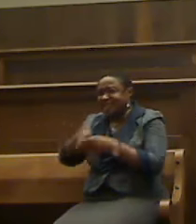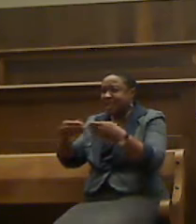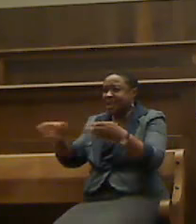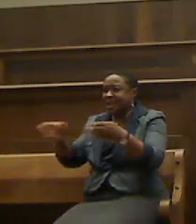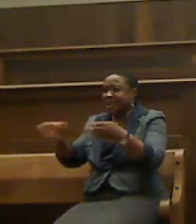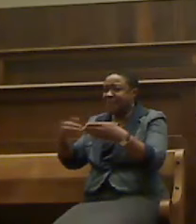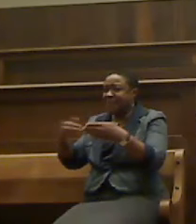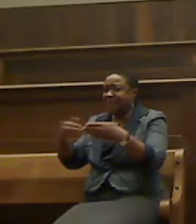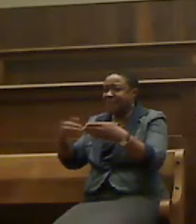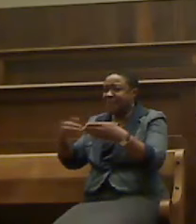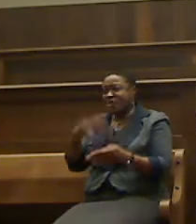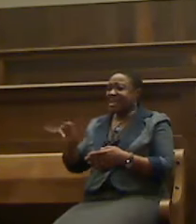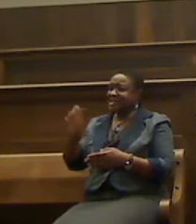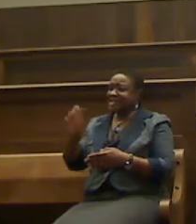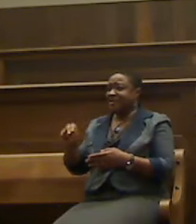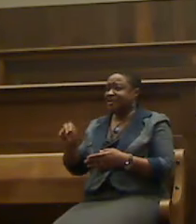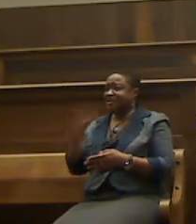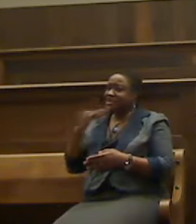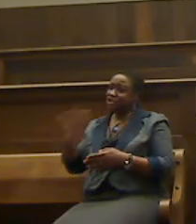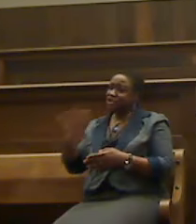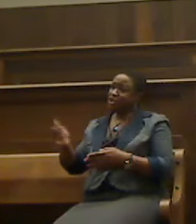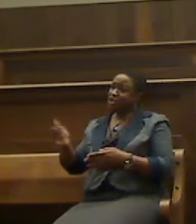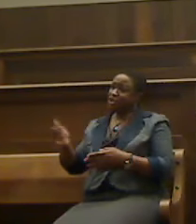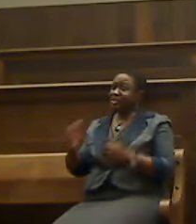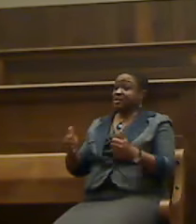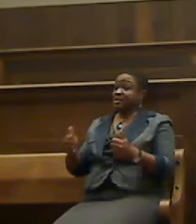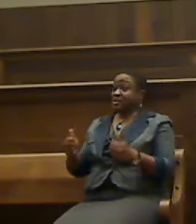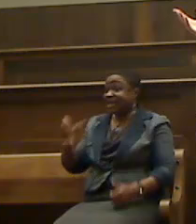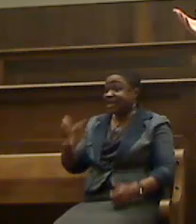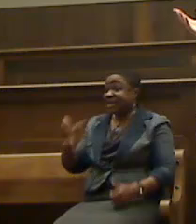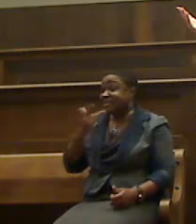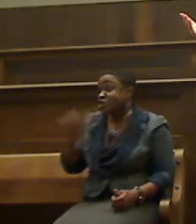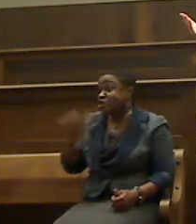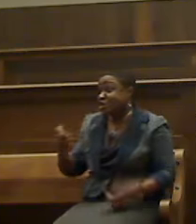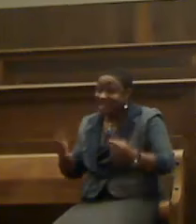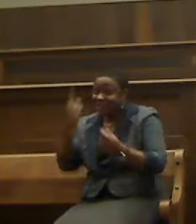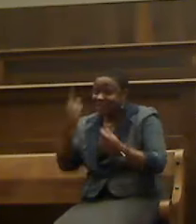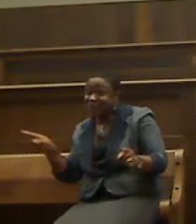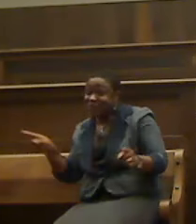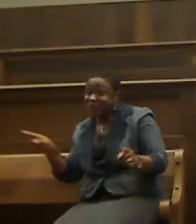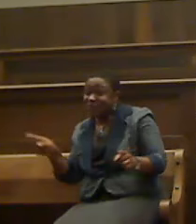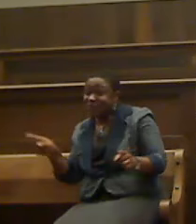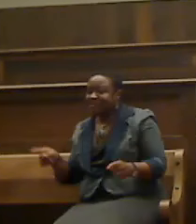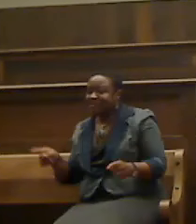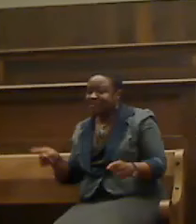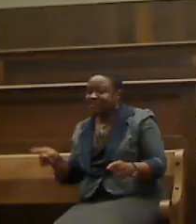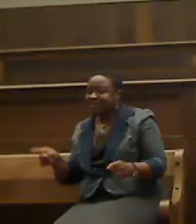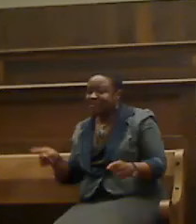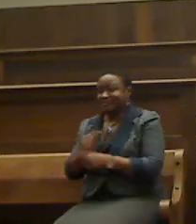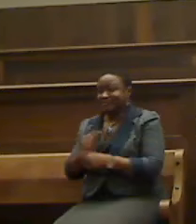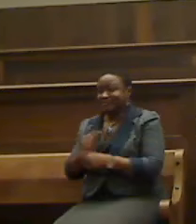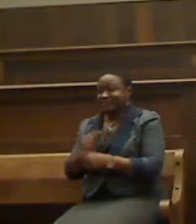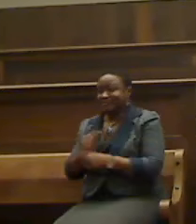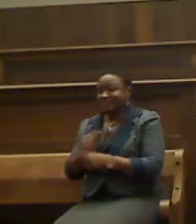oh, it tastes like salmon, should be good. Hey, it tastes good for me, I think it's healthy. Well, that makes sense. All right, I'll tell you